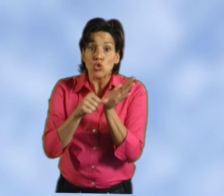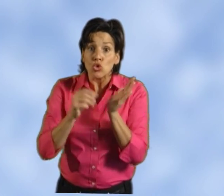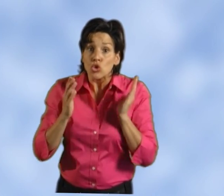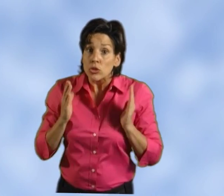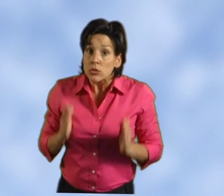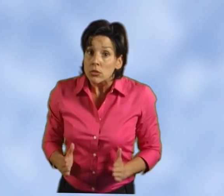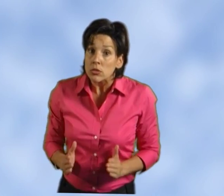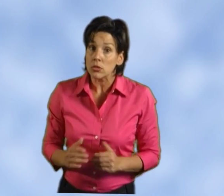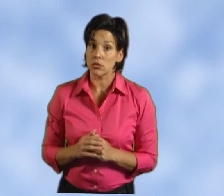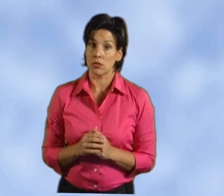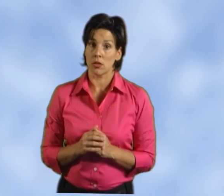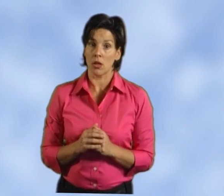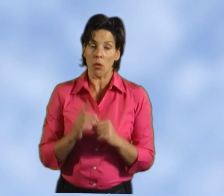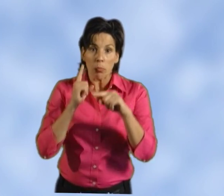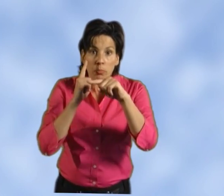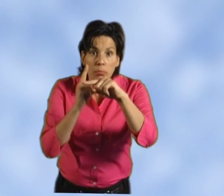and perhaps a surgeon,